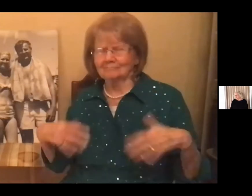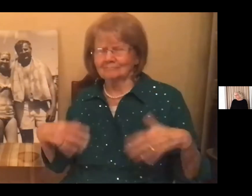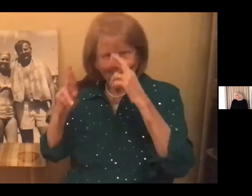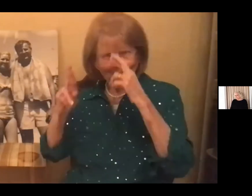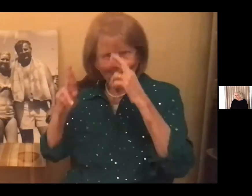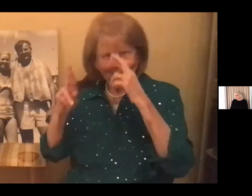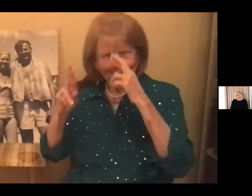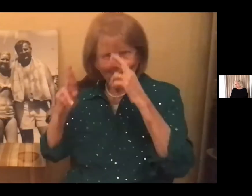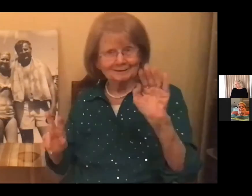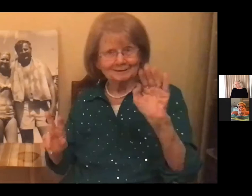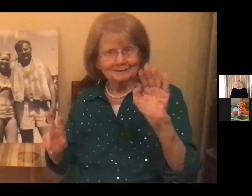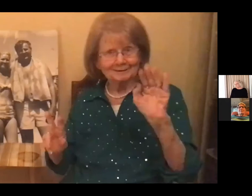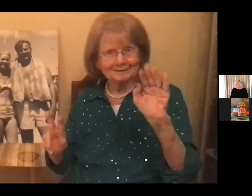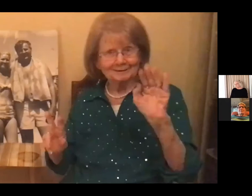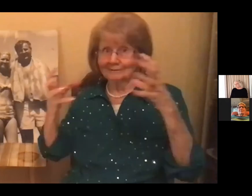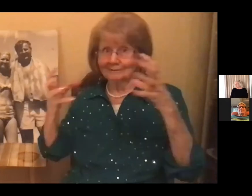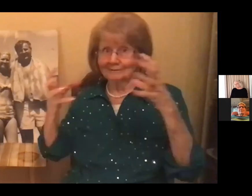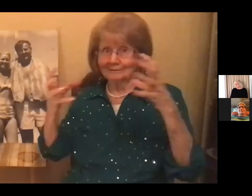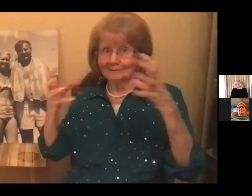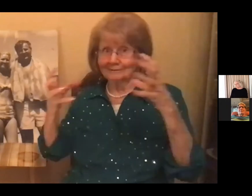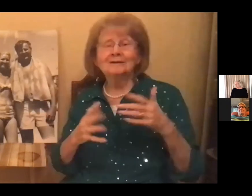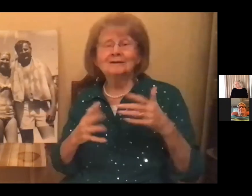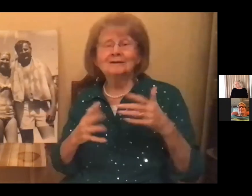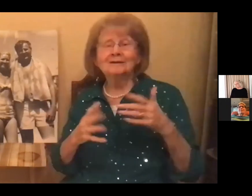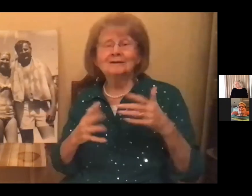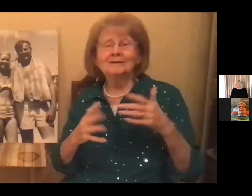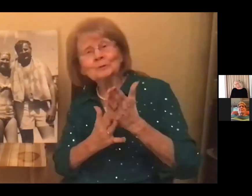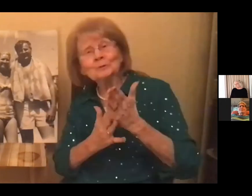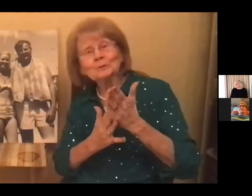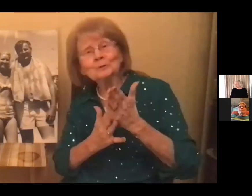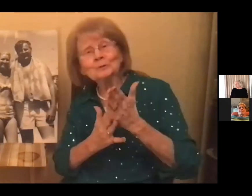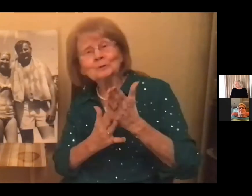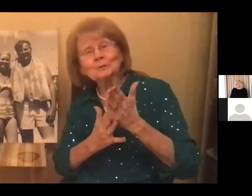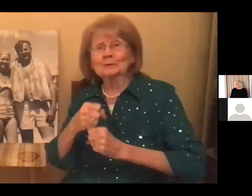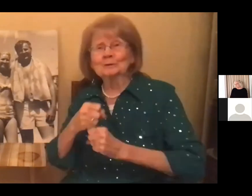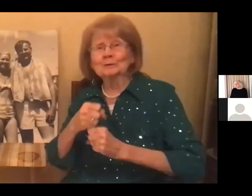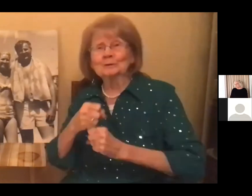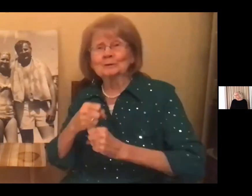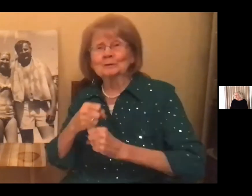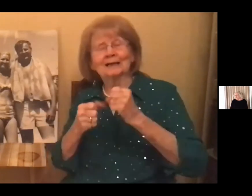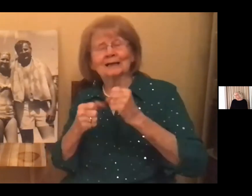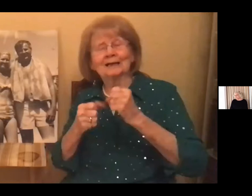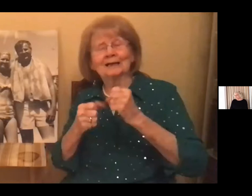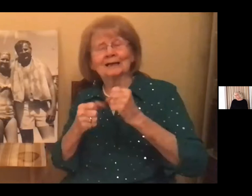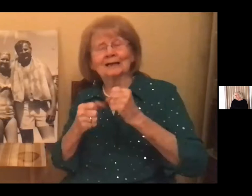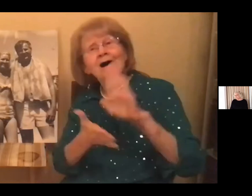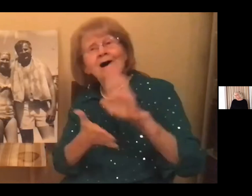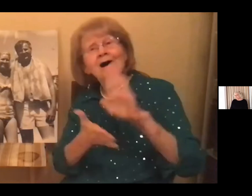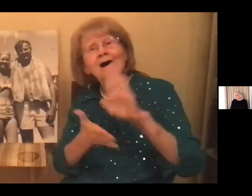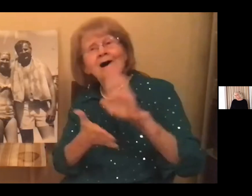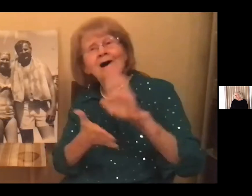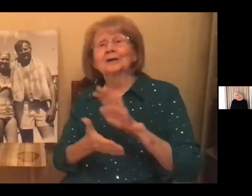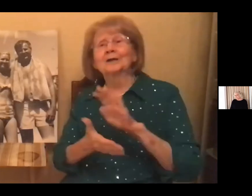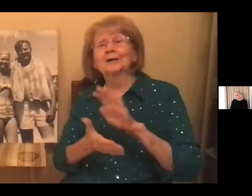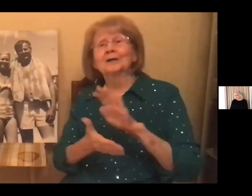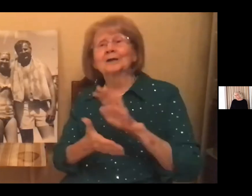helpful. I respect him a great deal. Through our school years together, we were,